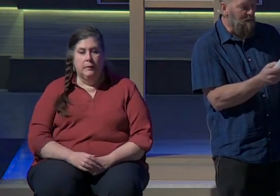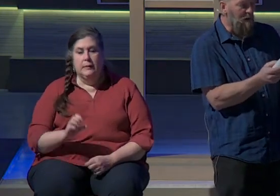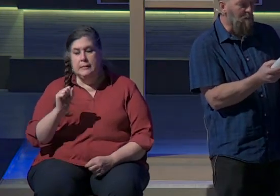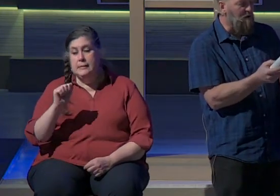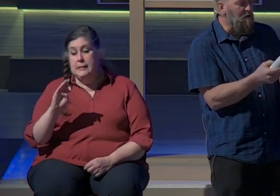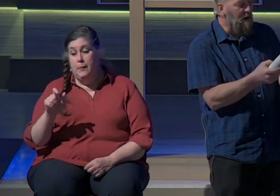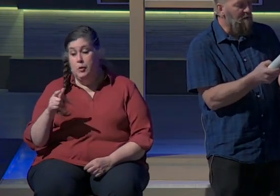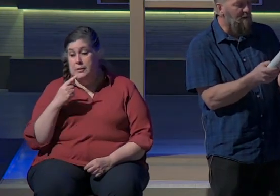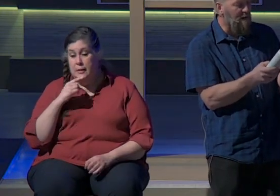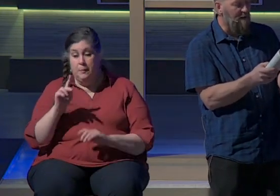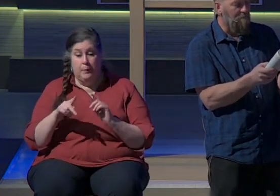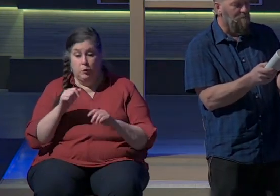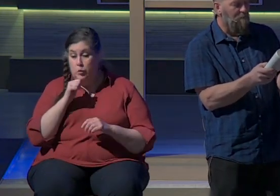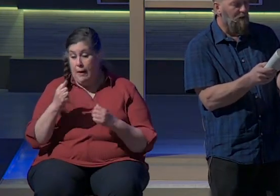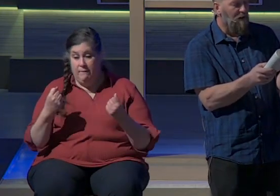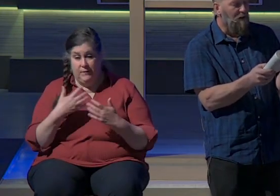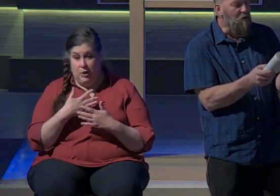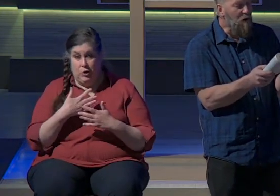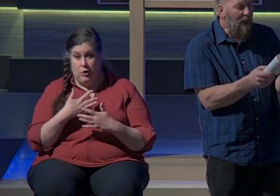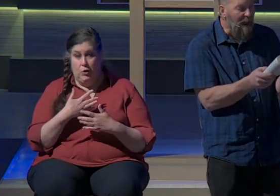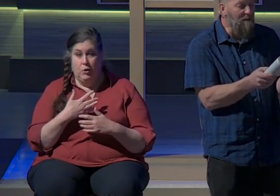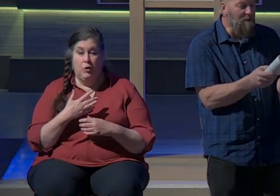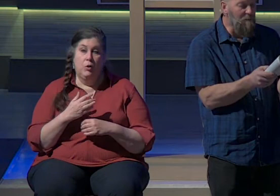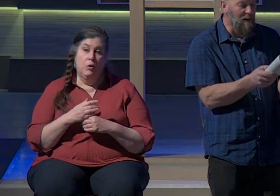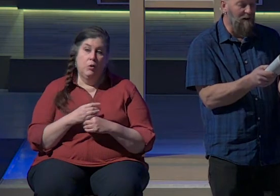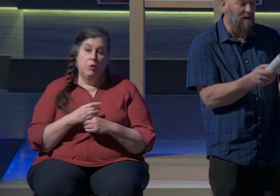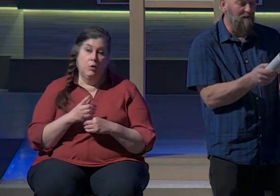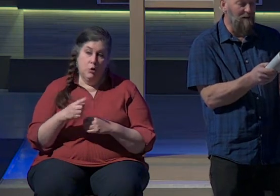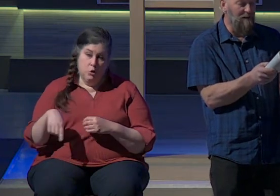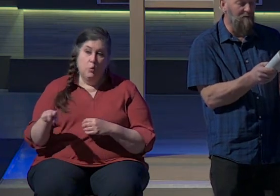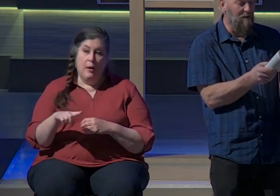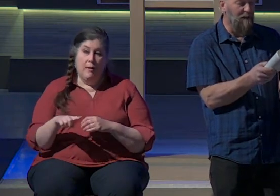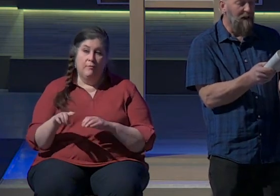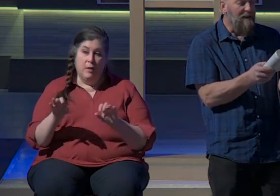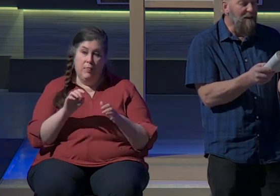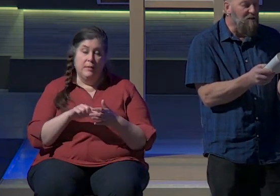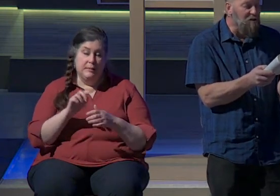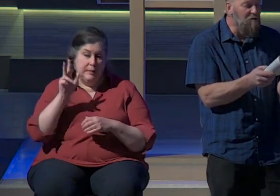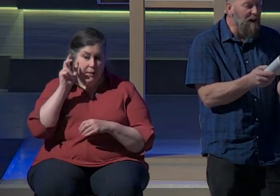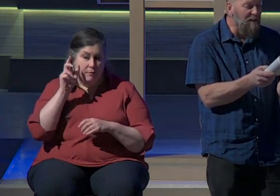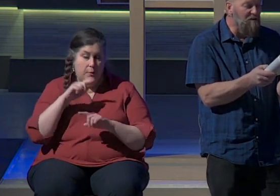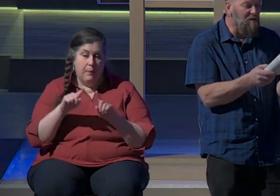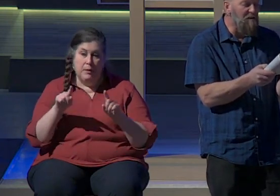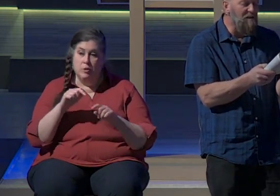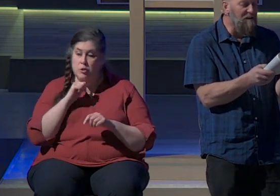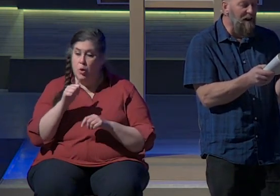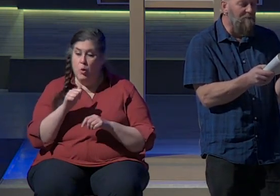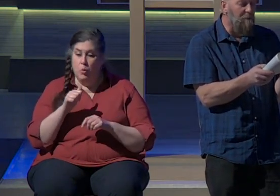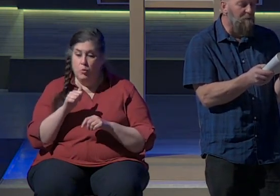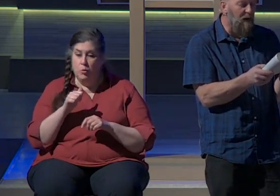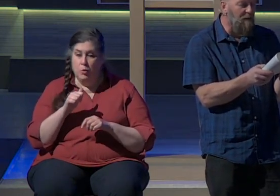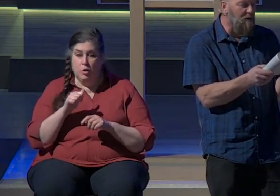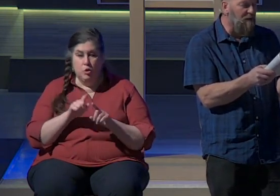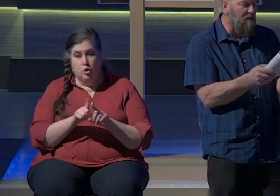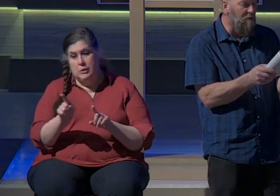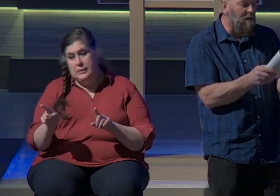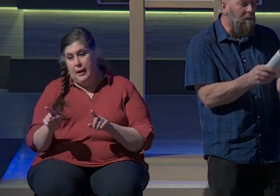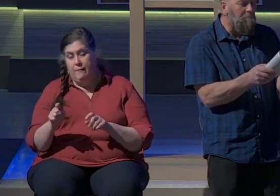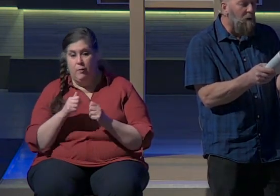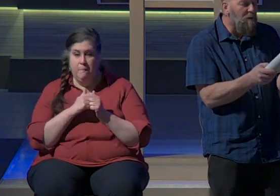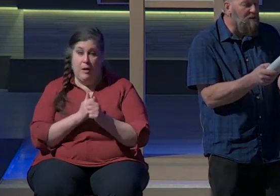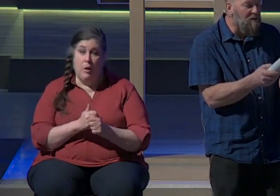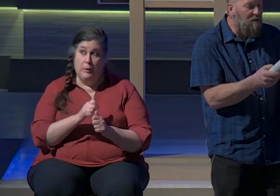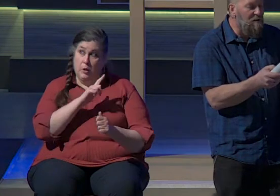said to the people, "Do not fear. You have committed all this evil, yet do not turn aside from following the